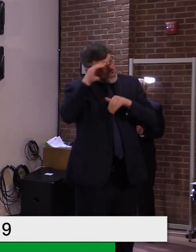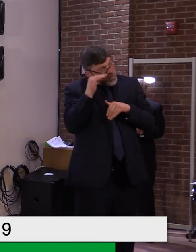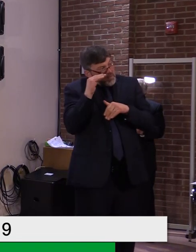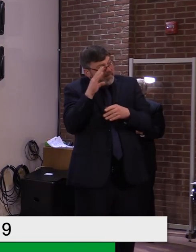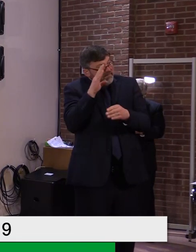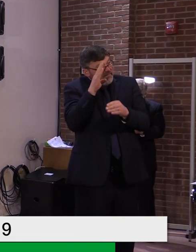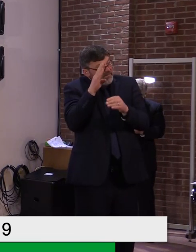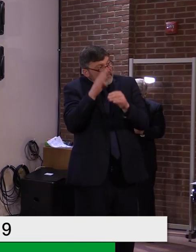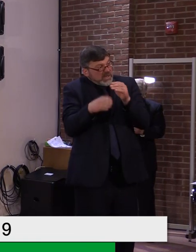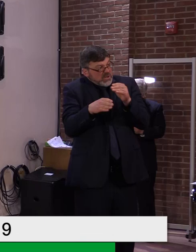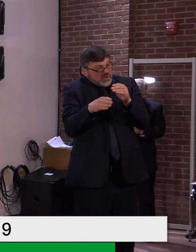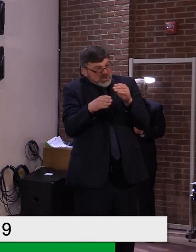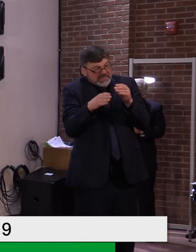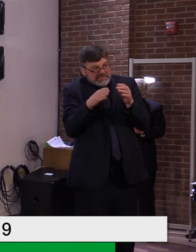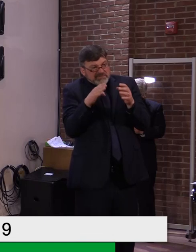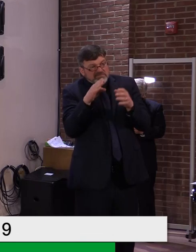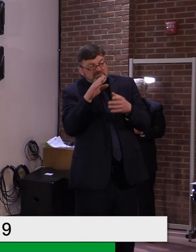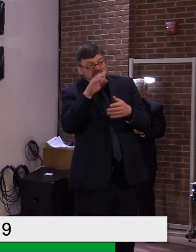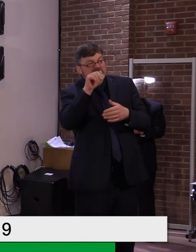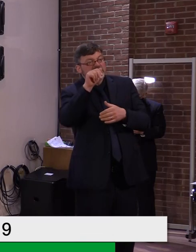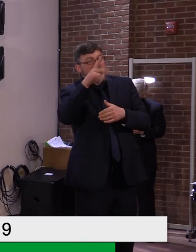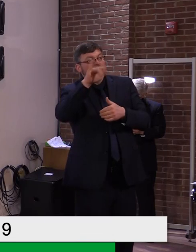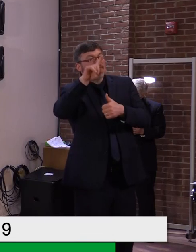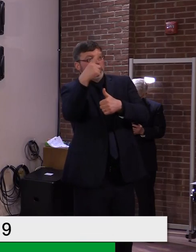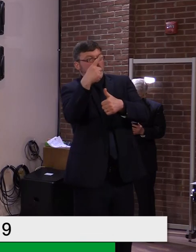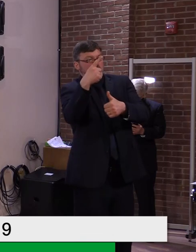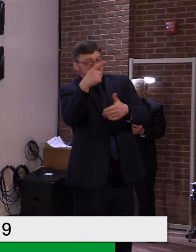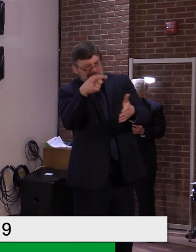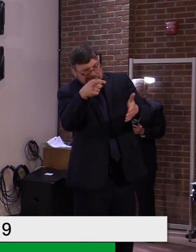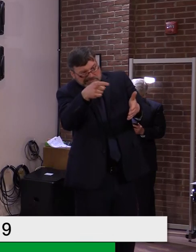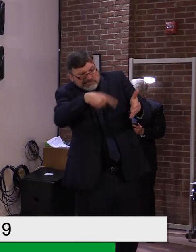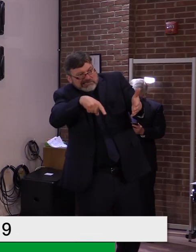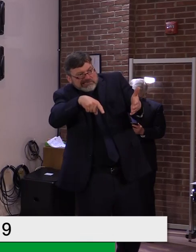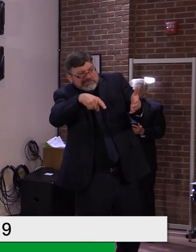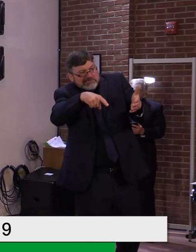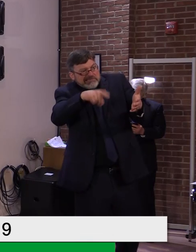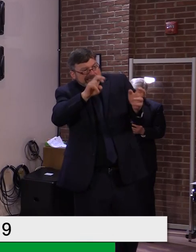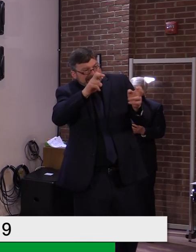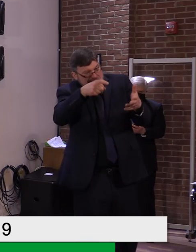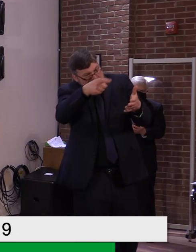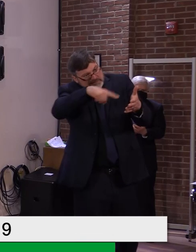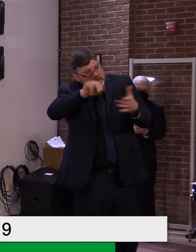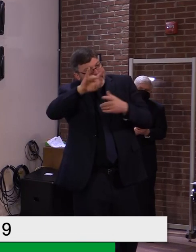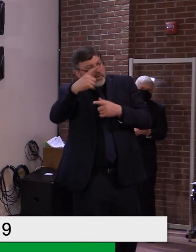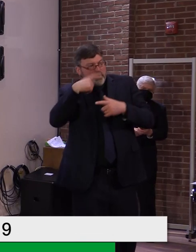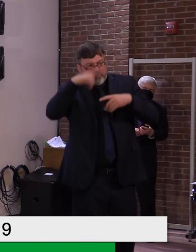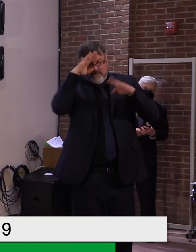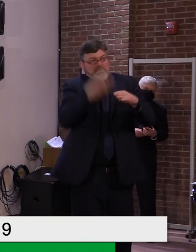time frame. Okay, thank you.